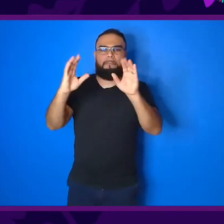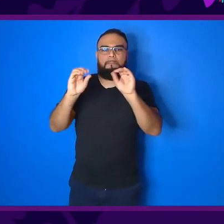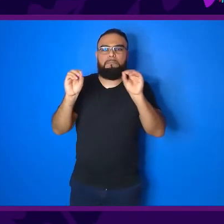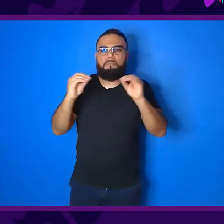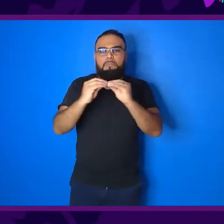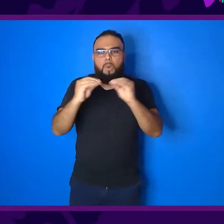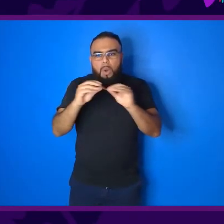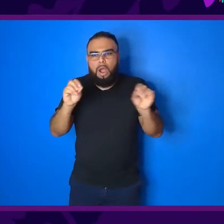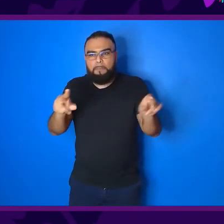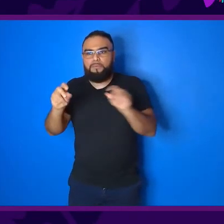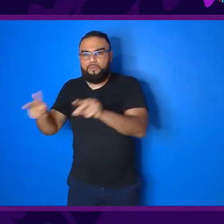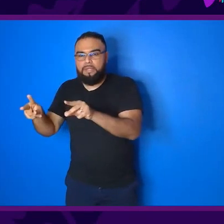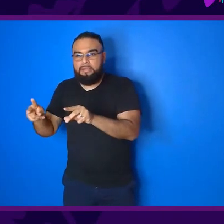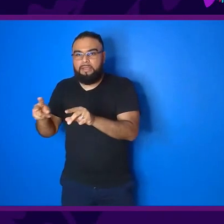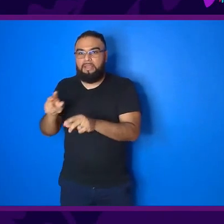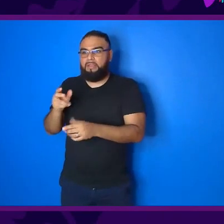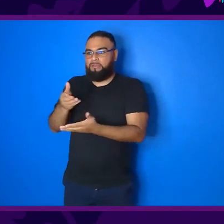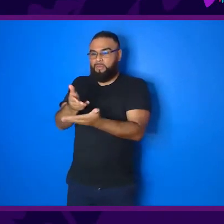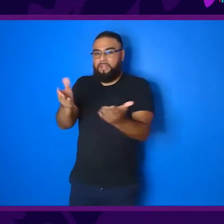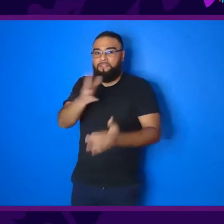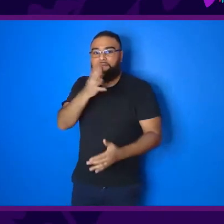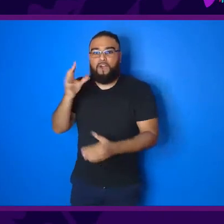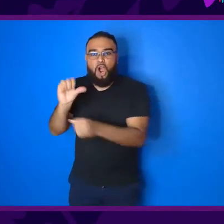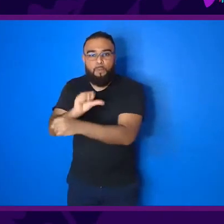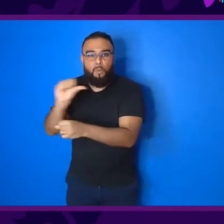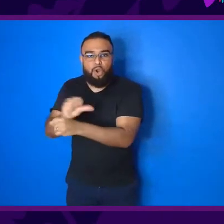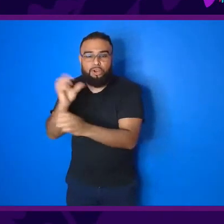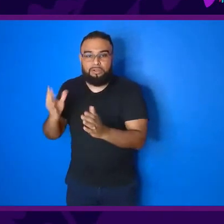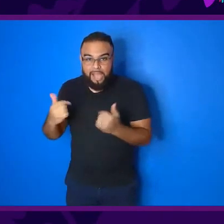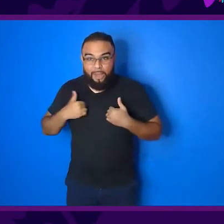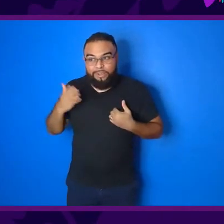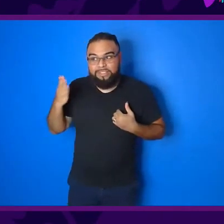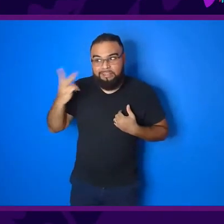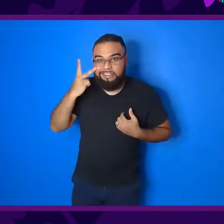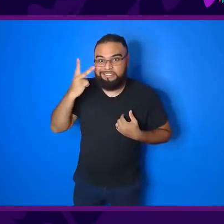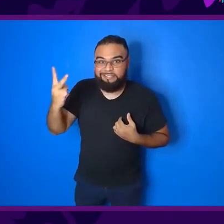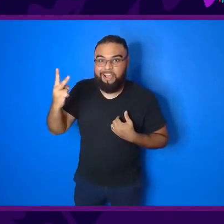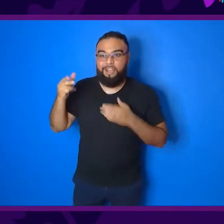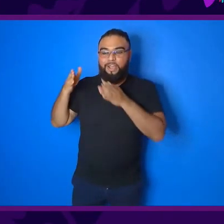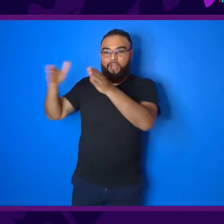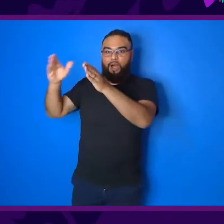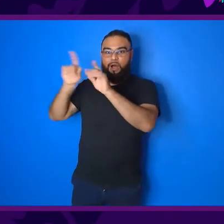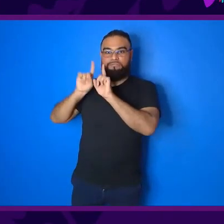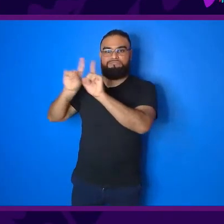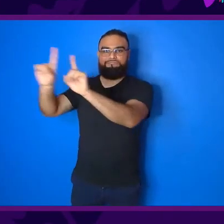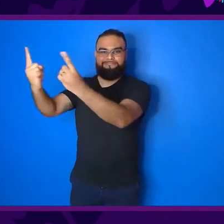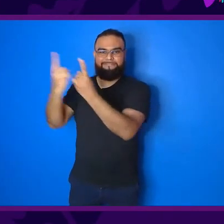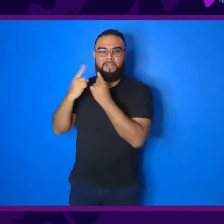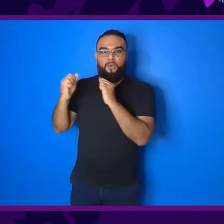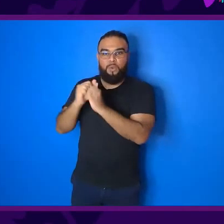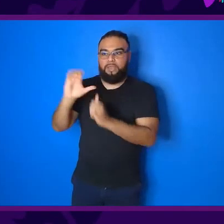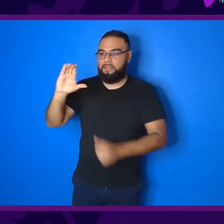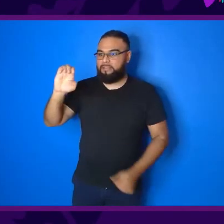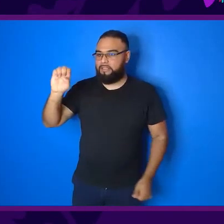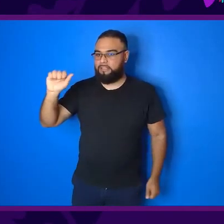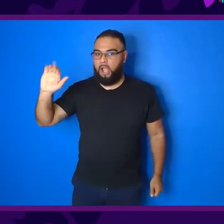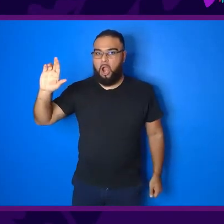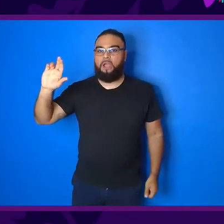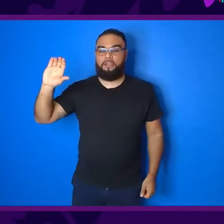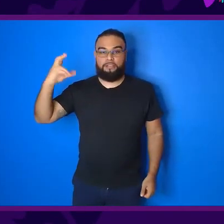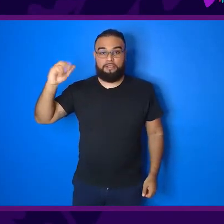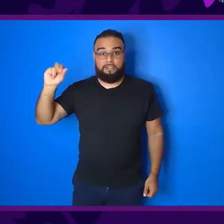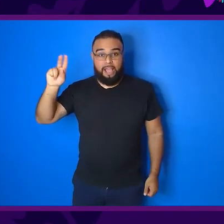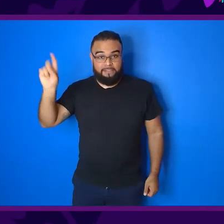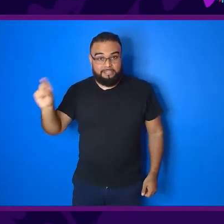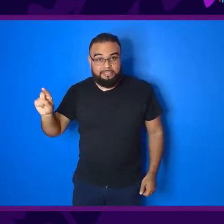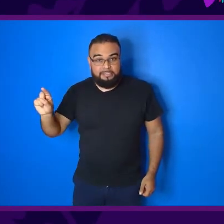workers. I was there when she was walking the halls with Cesar. I was there when she was coming to